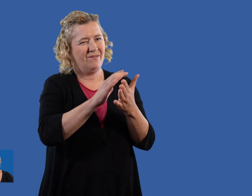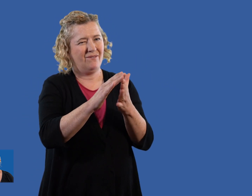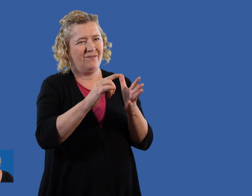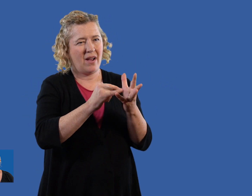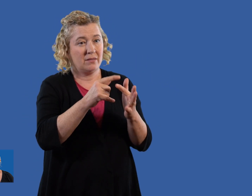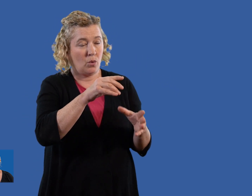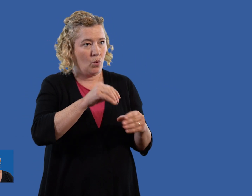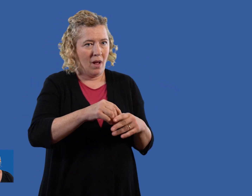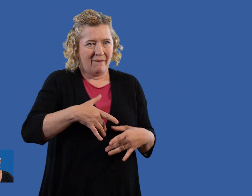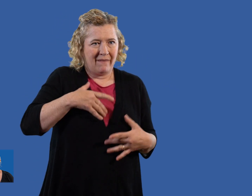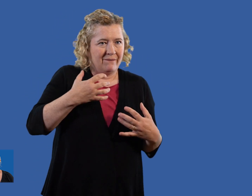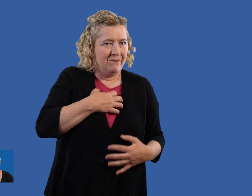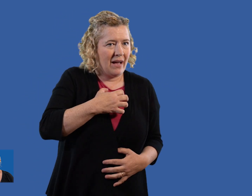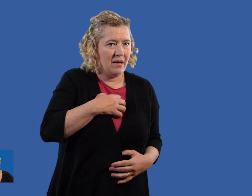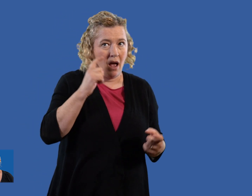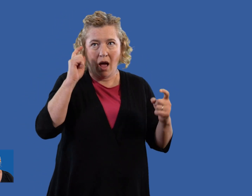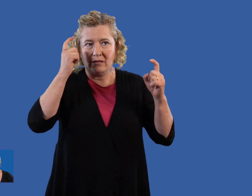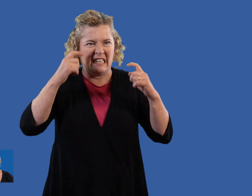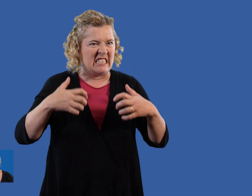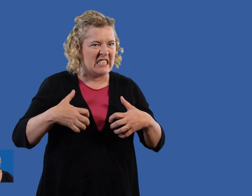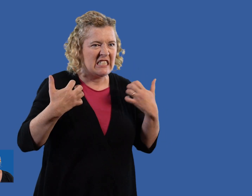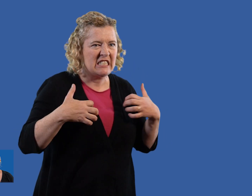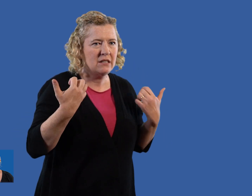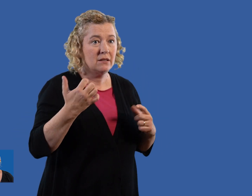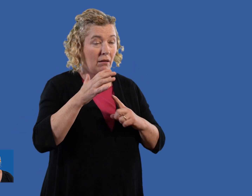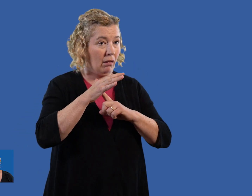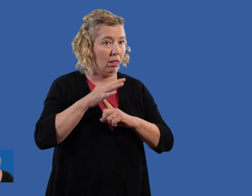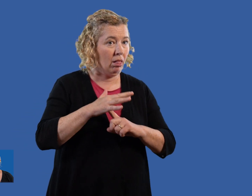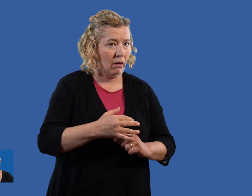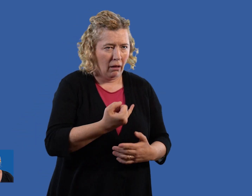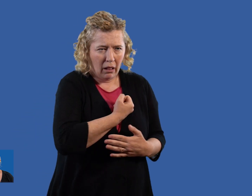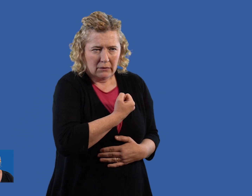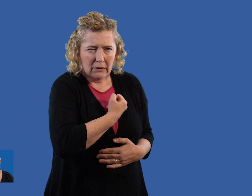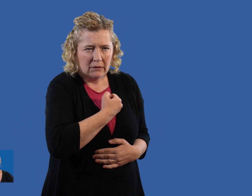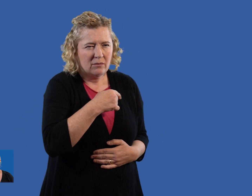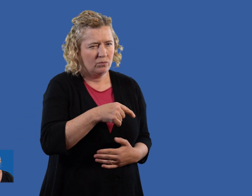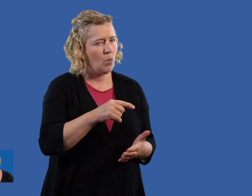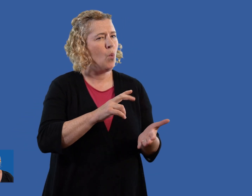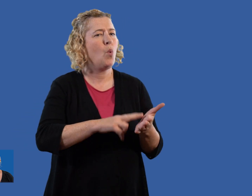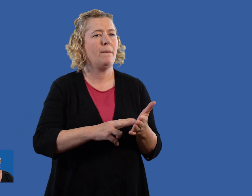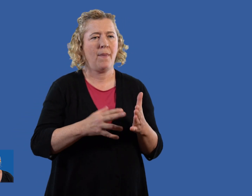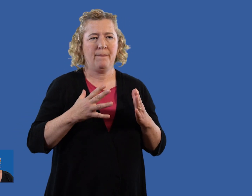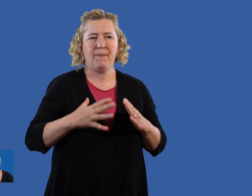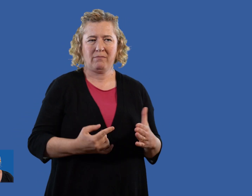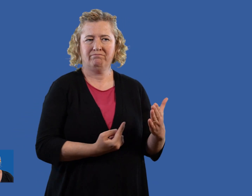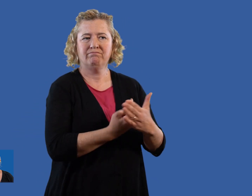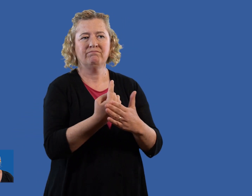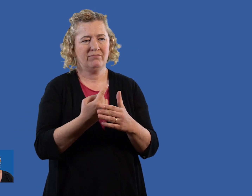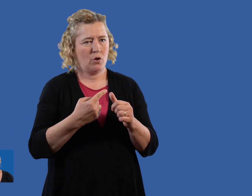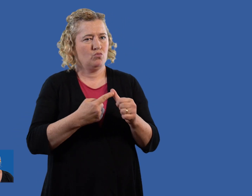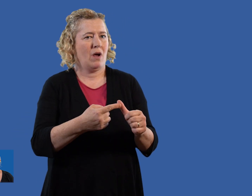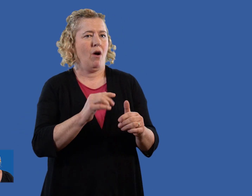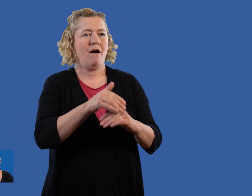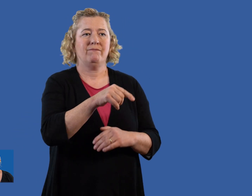anxiety, anger, depression, guilt. And these are normal common reactions to